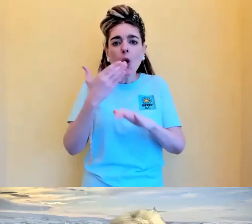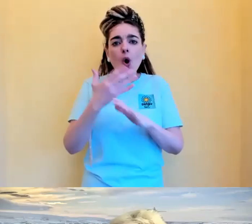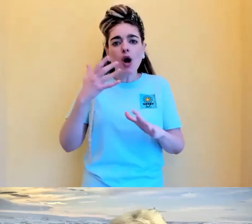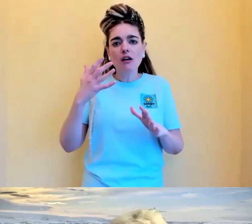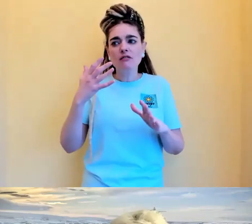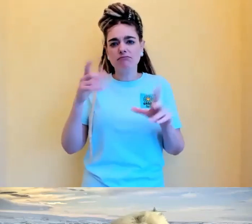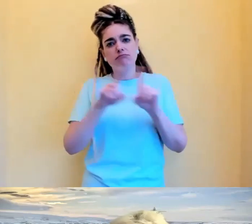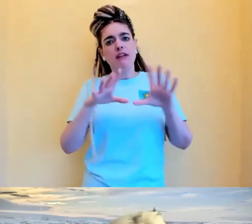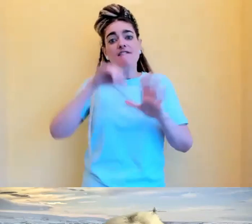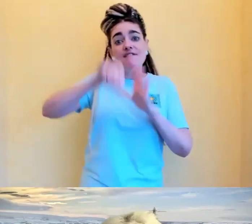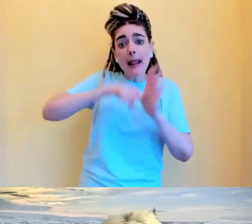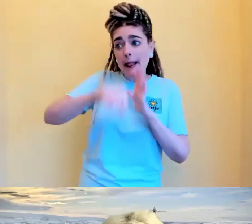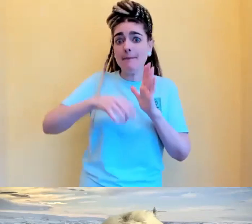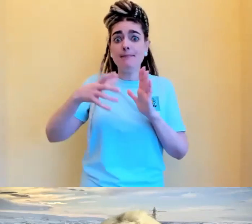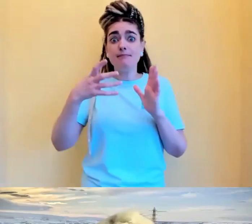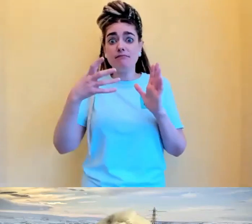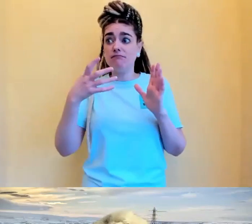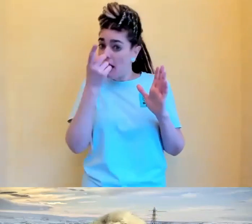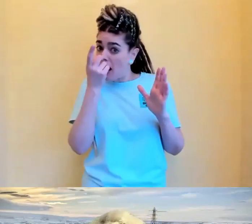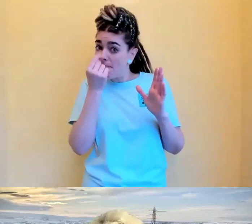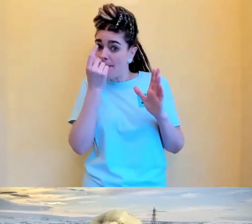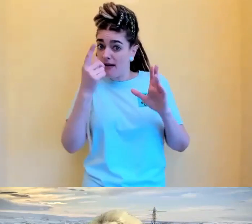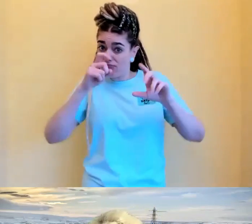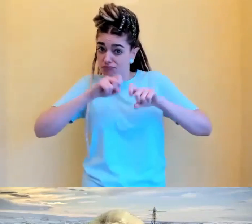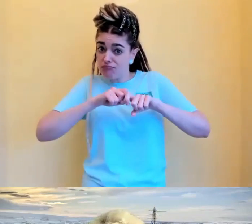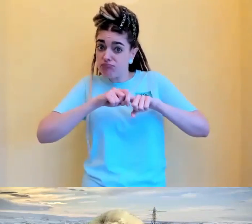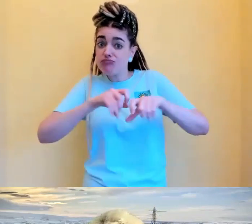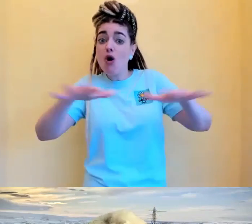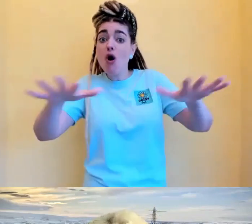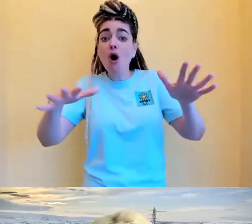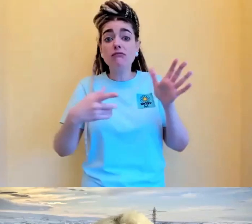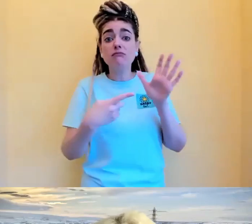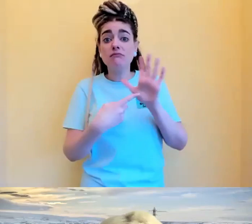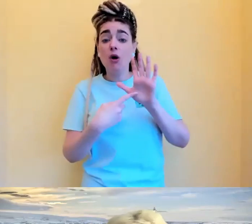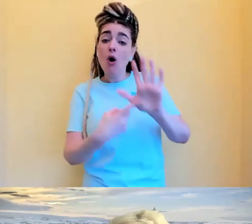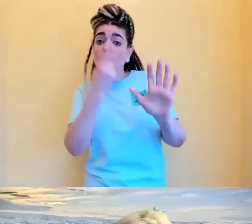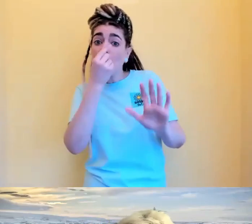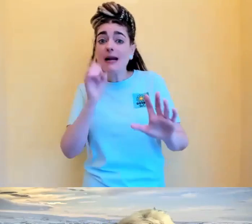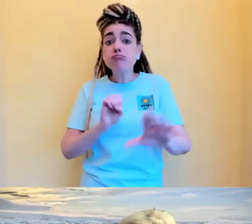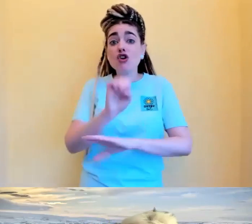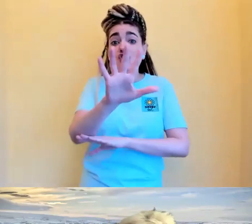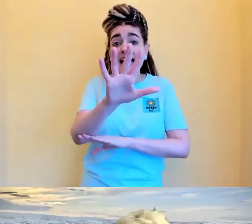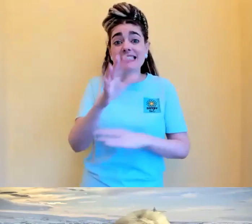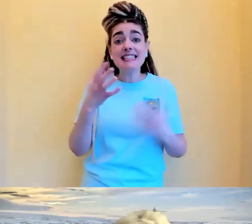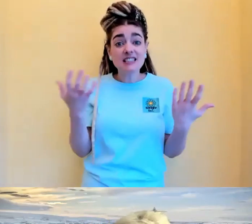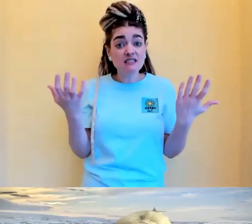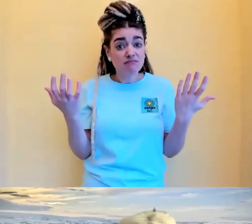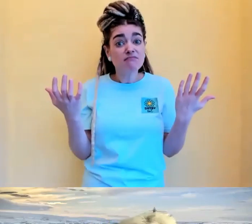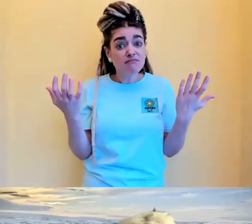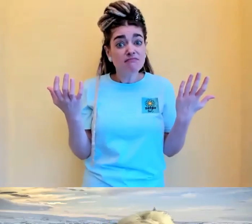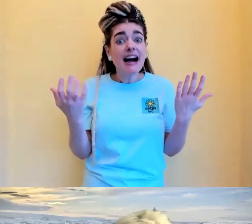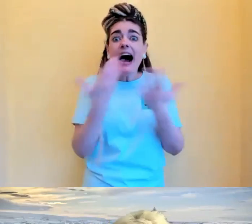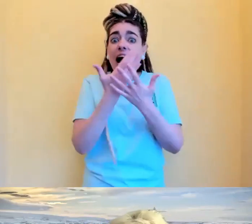digital film in itself that could be used and projected expected. So there are a number of options,